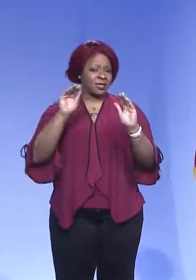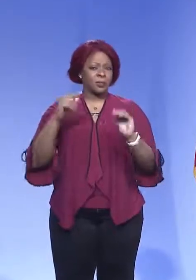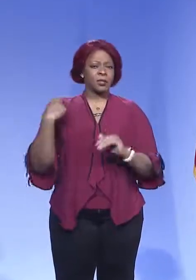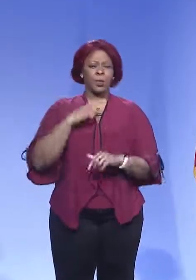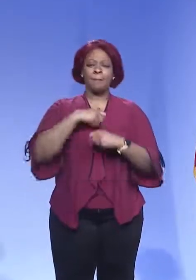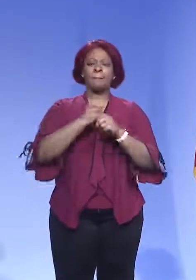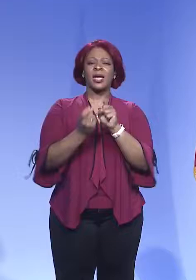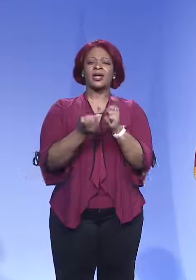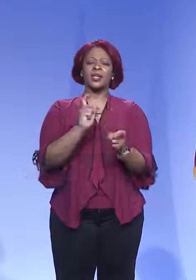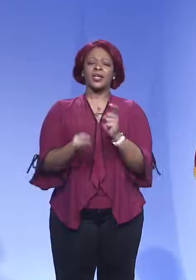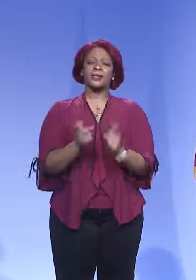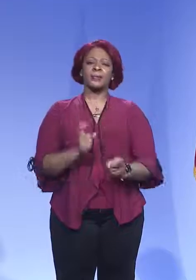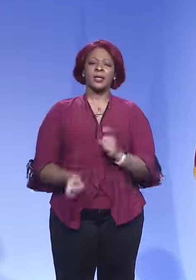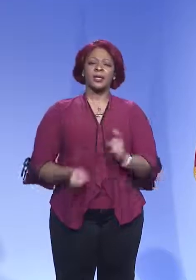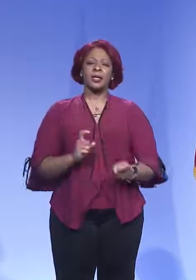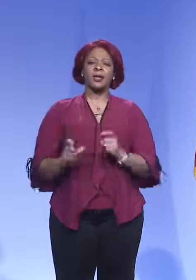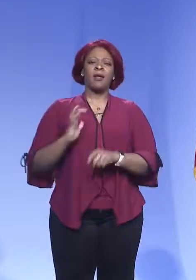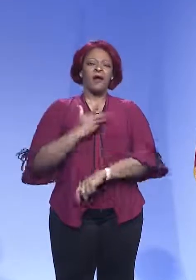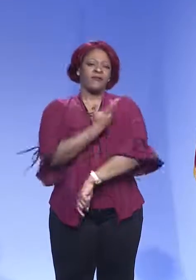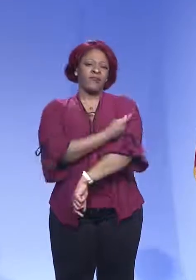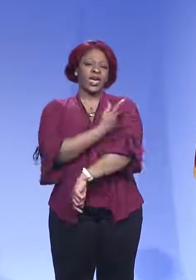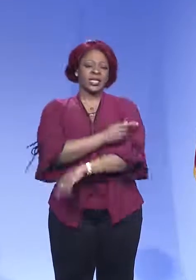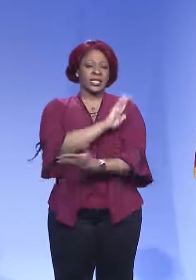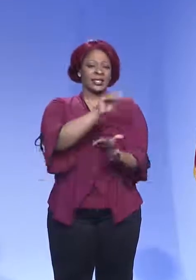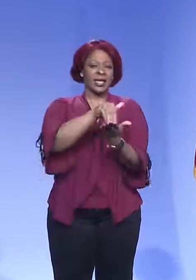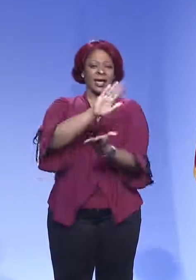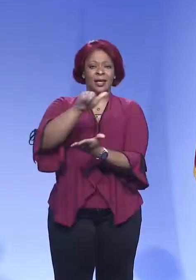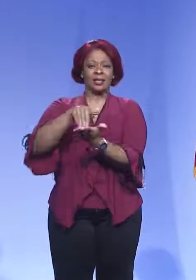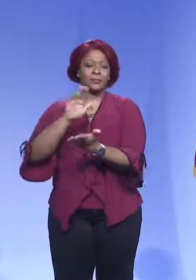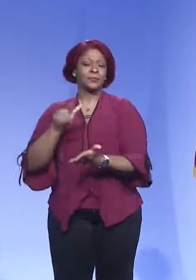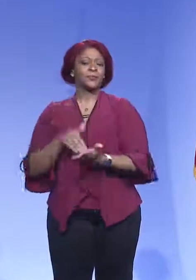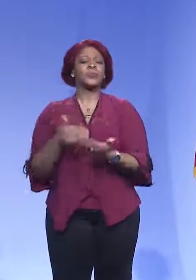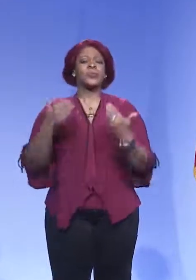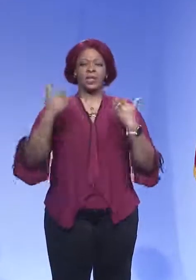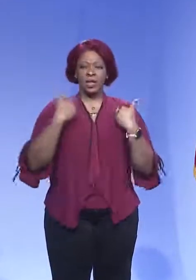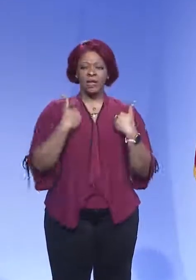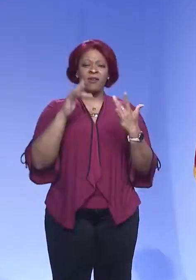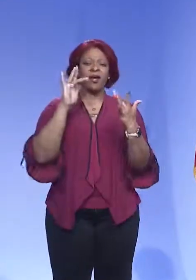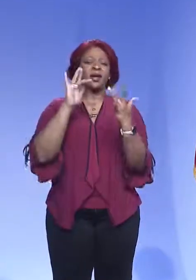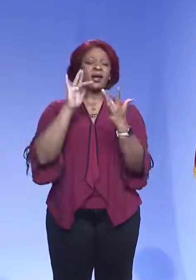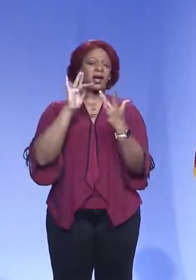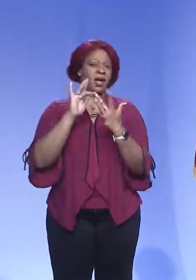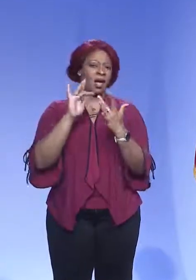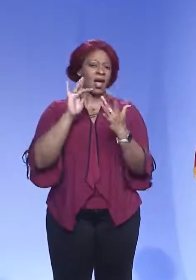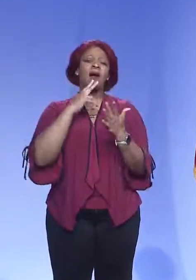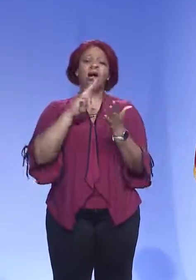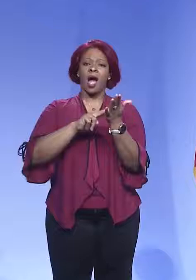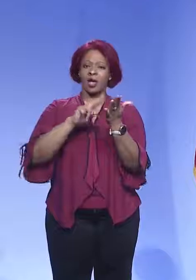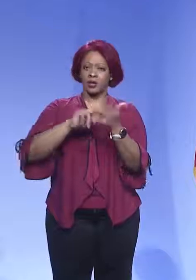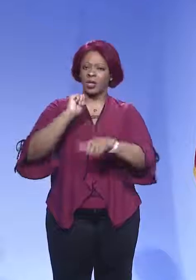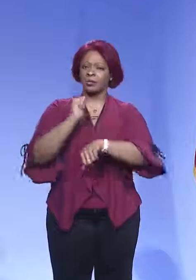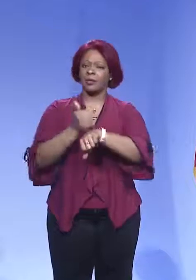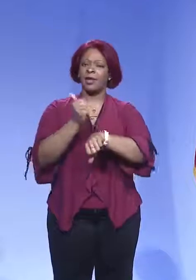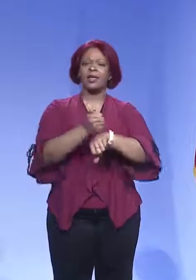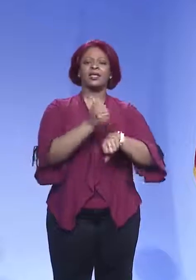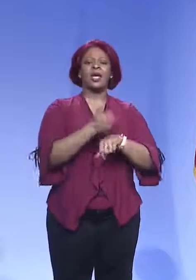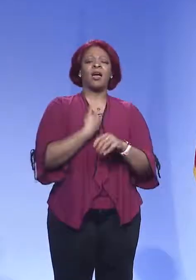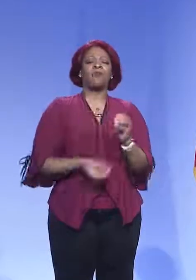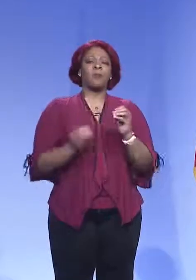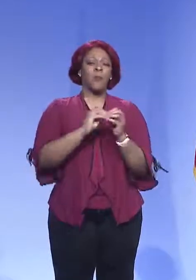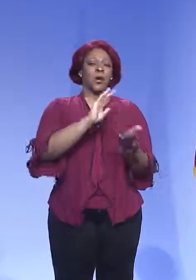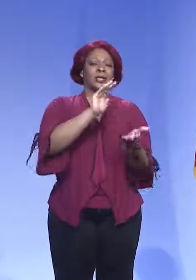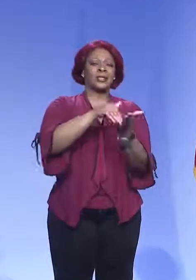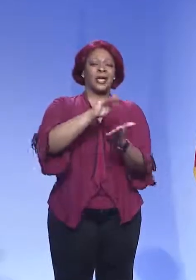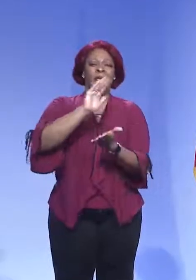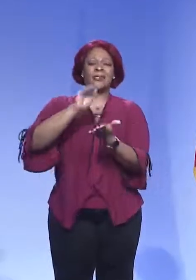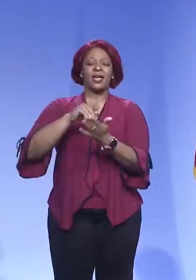will make adjustments in our vaccine sites. We have some contracts in process so that we can have more sites